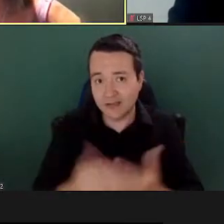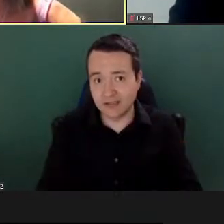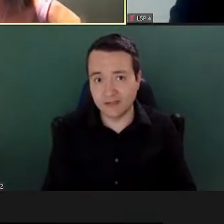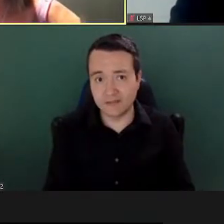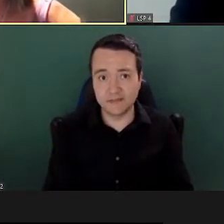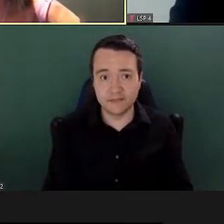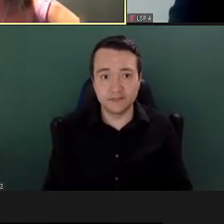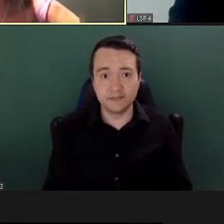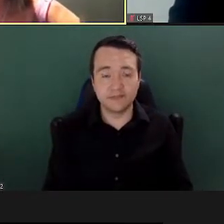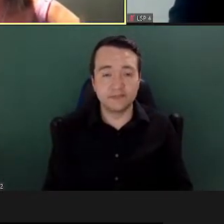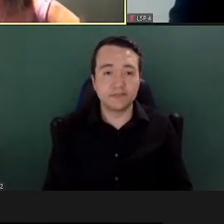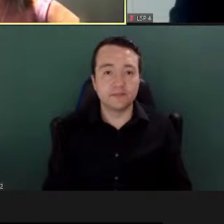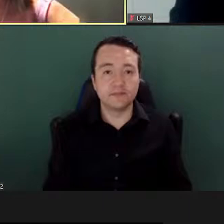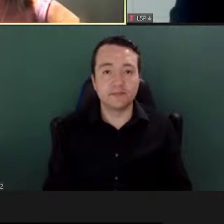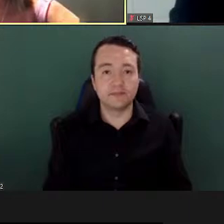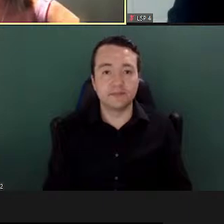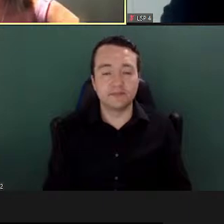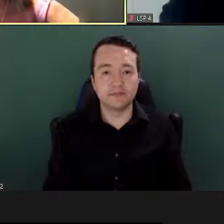thank you